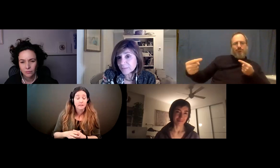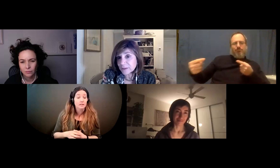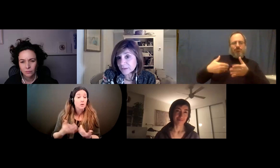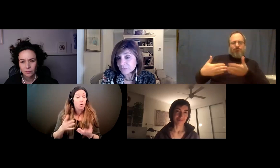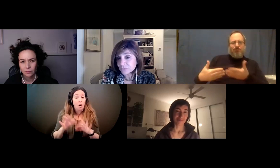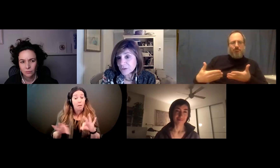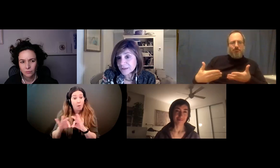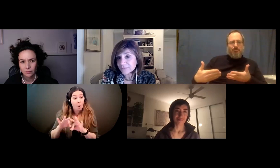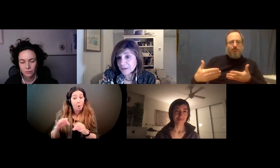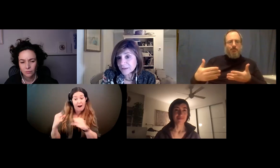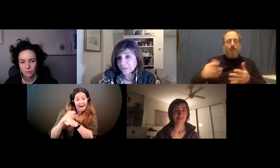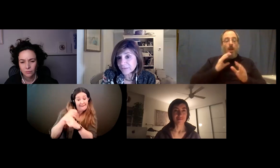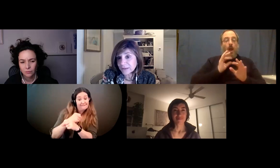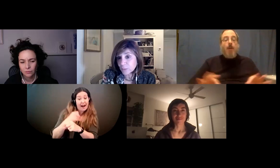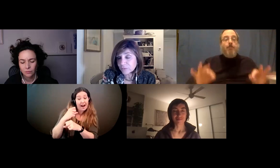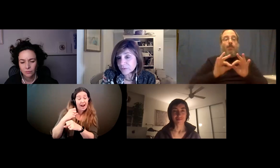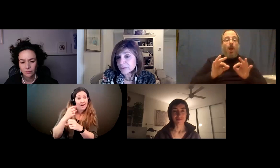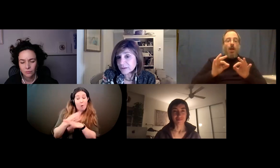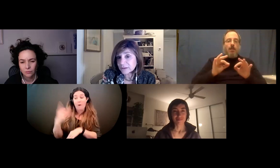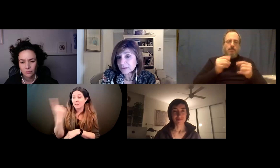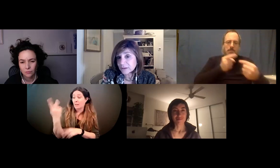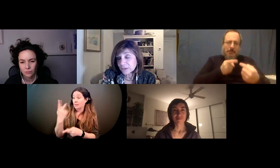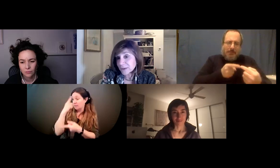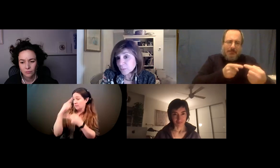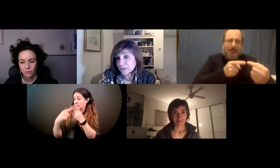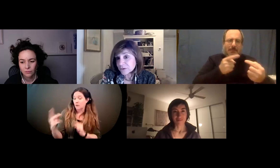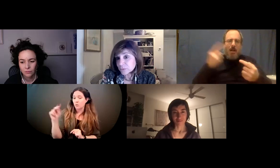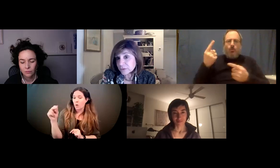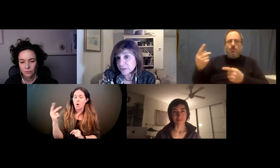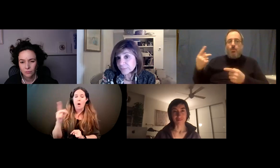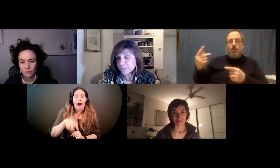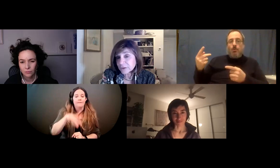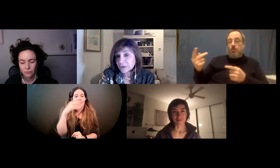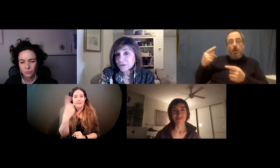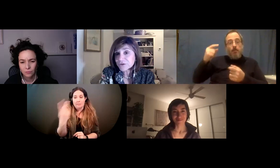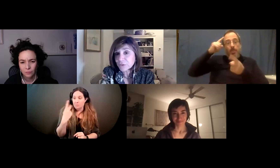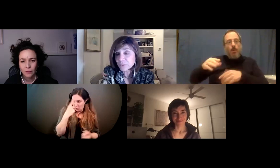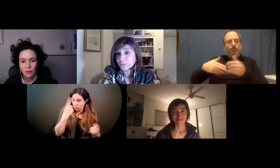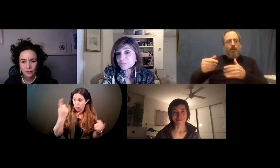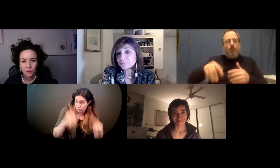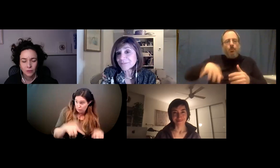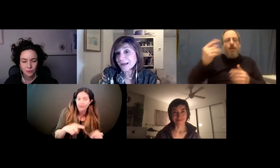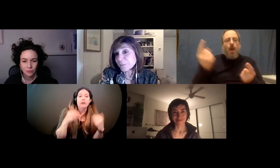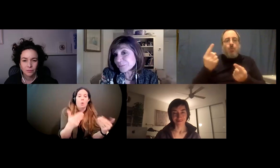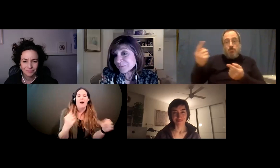agree, but by trying to find the thing where really we do agree.